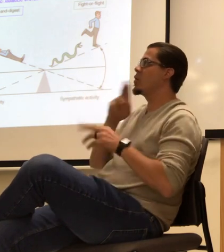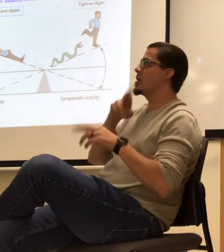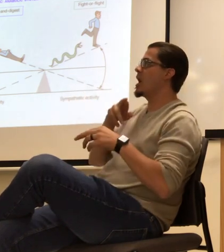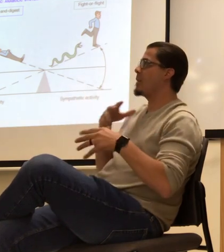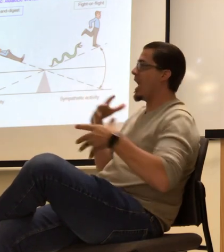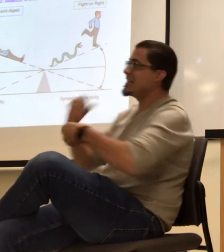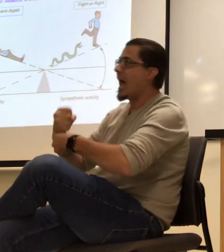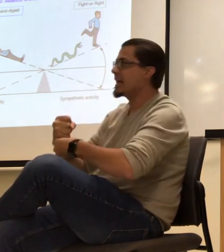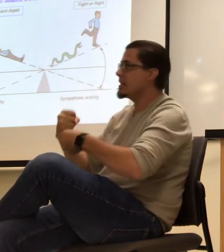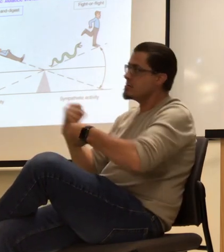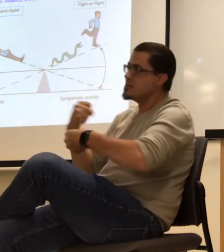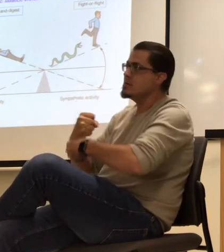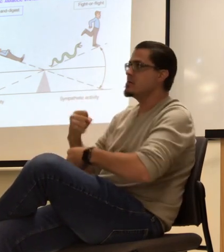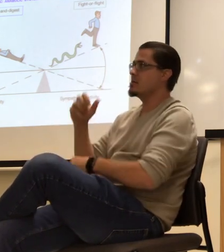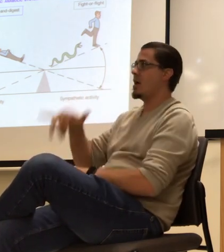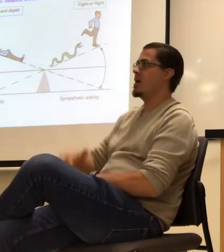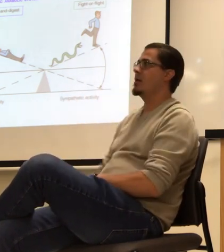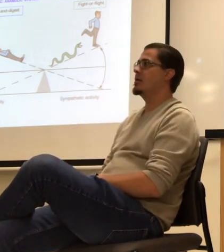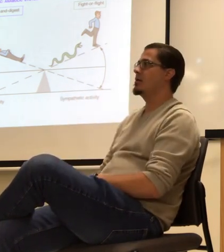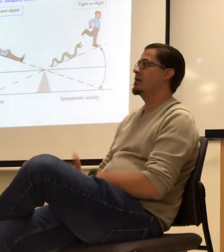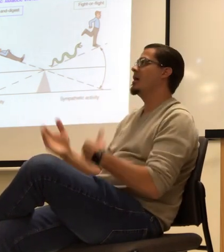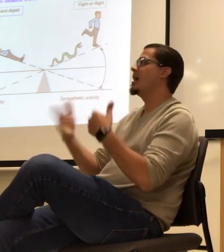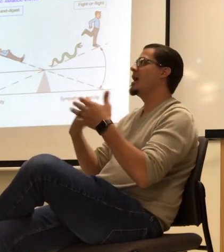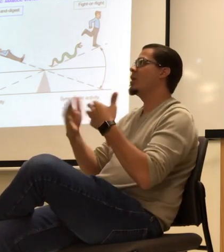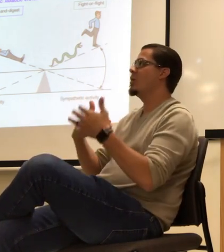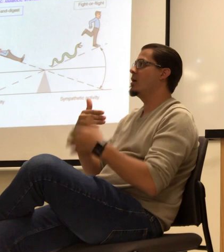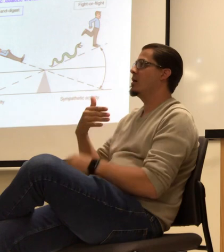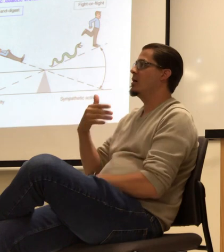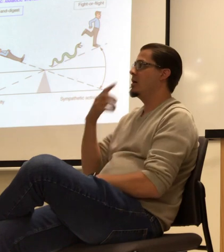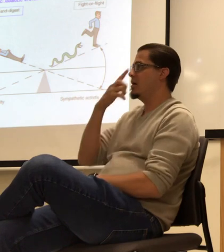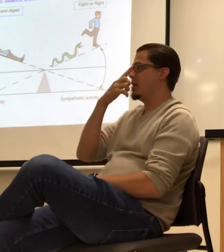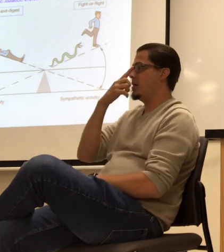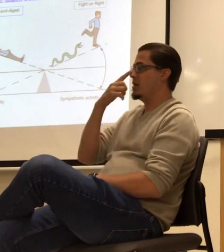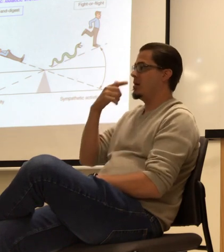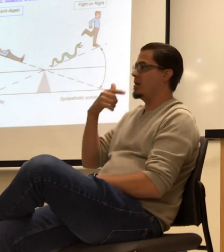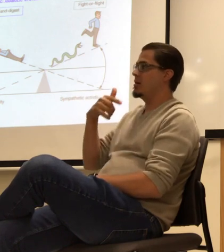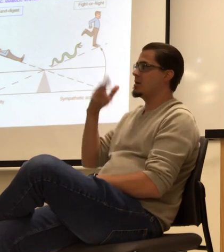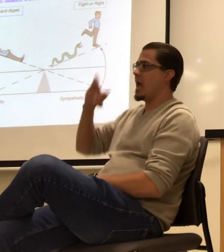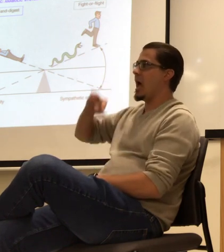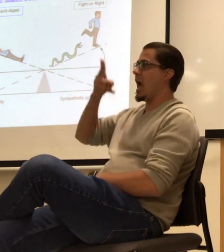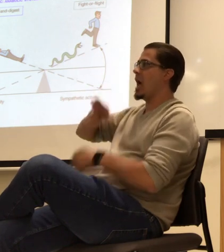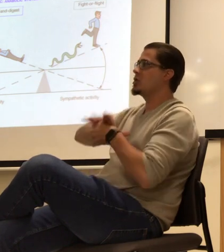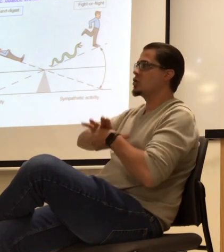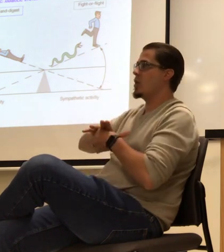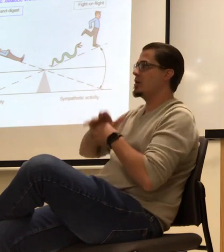attacking. But anyways, this is a very high stress situation.